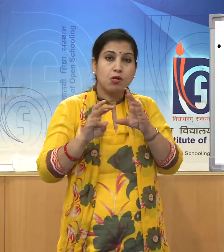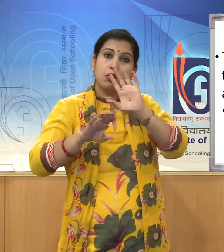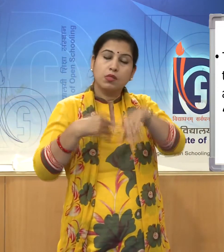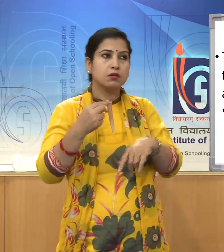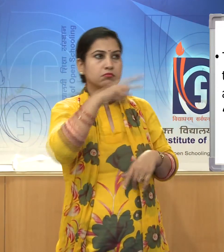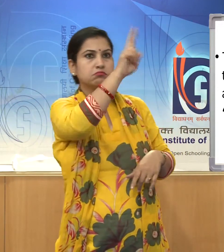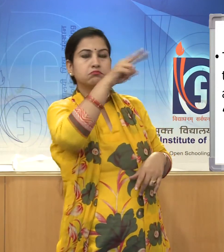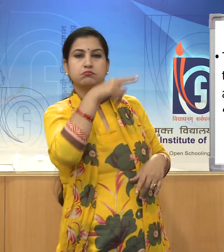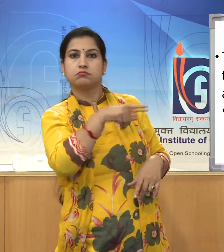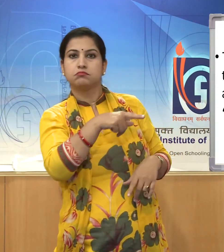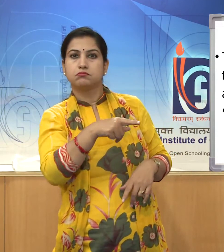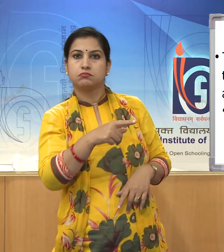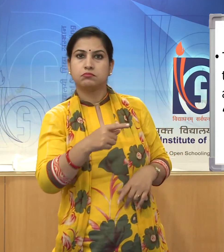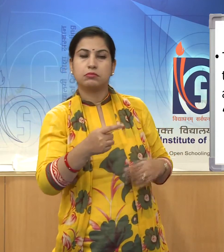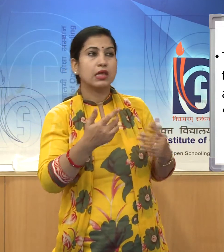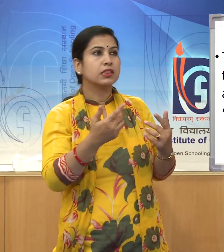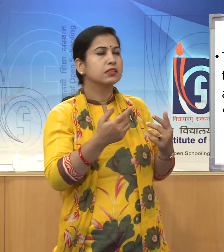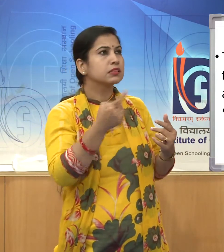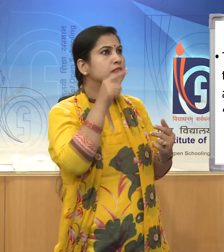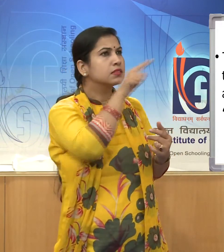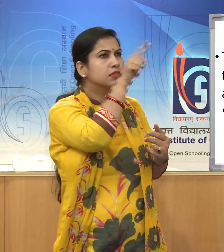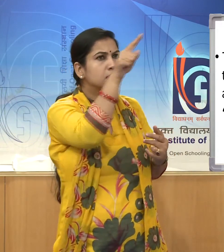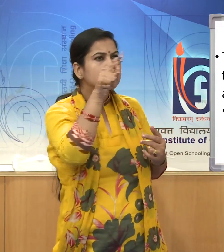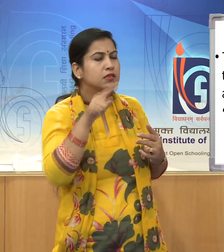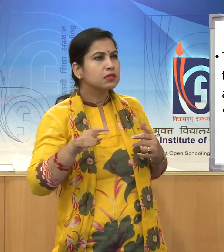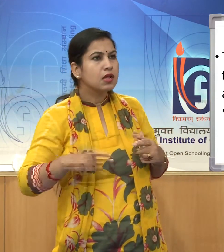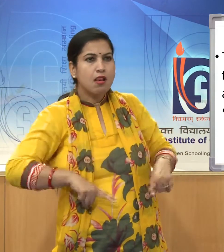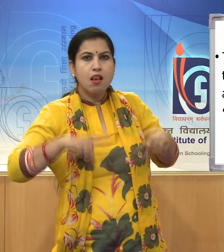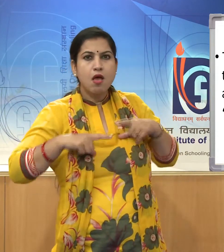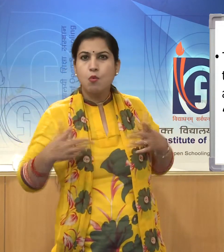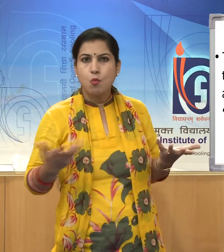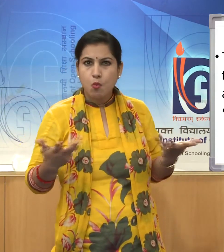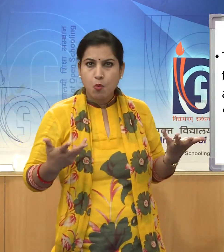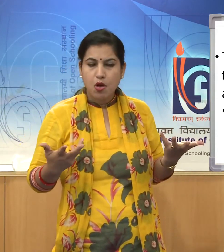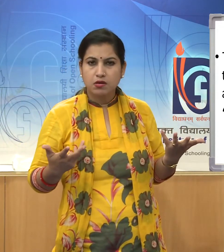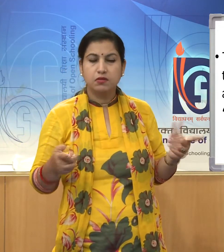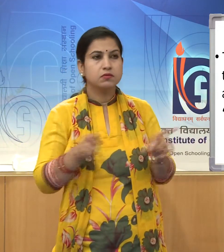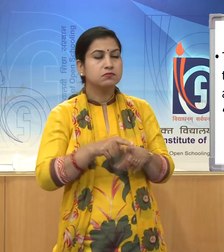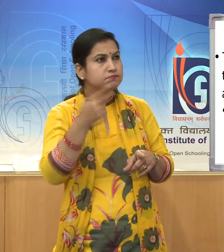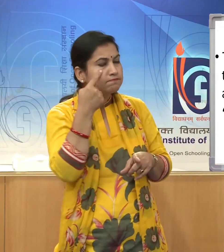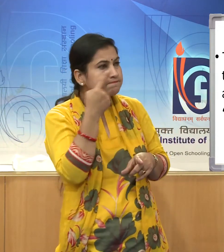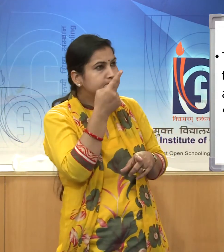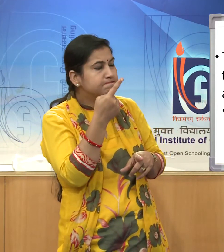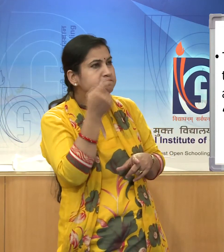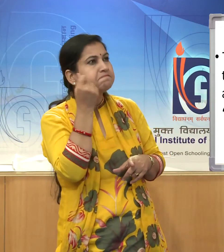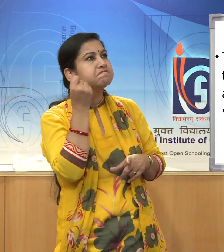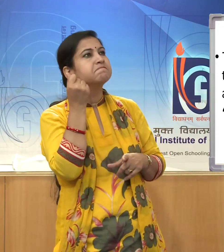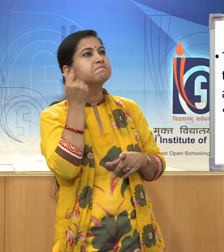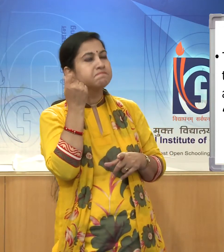The only objects in the painting that give life and which can be